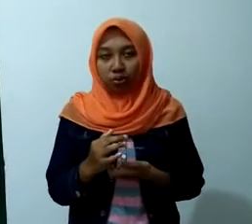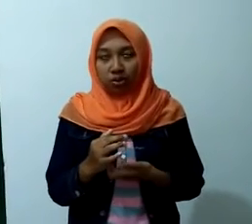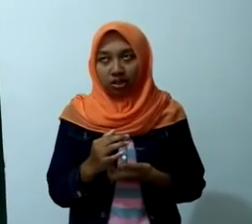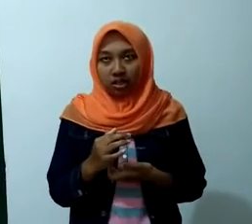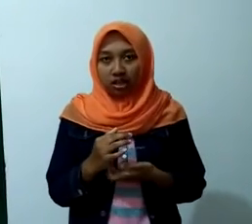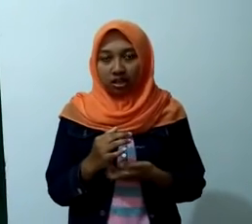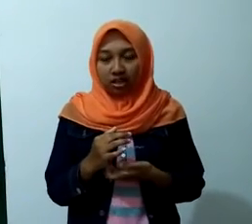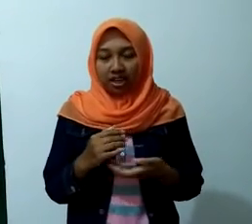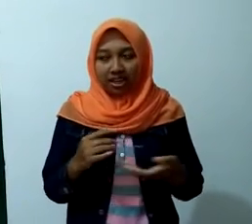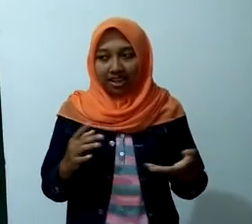formula